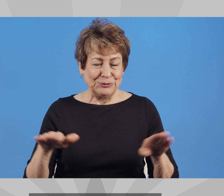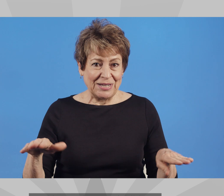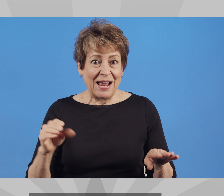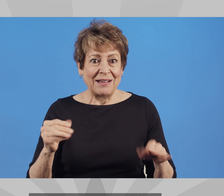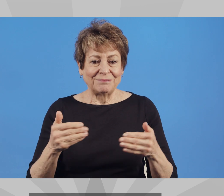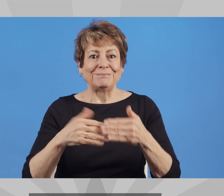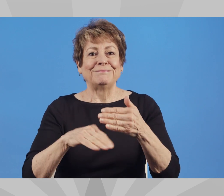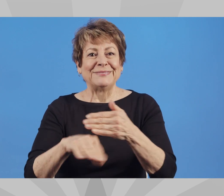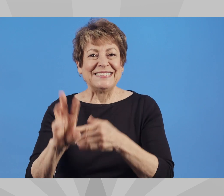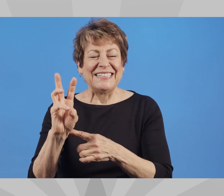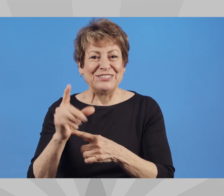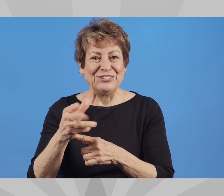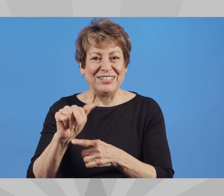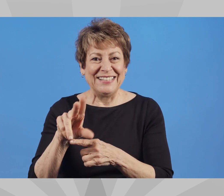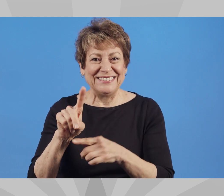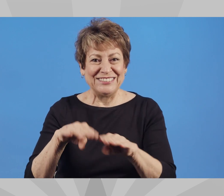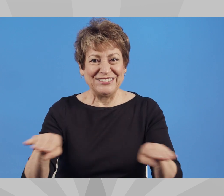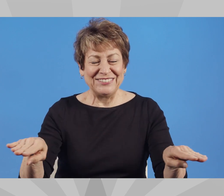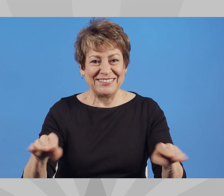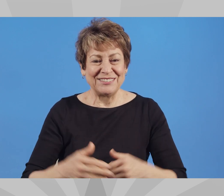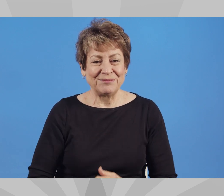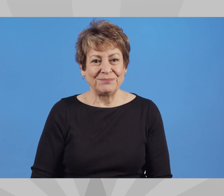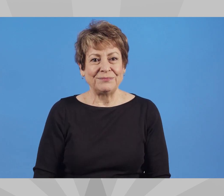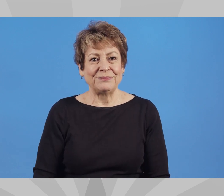6 grandchildren.